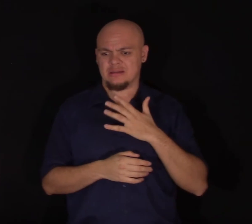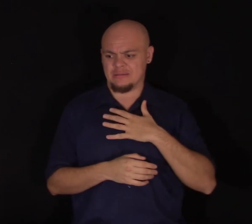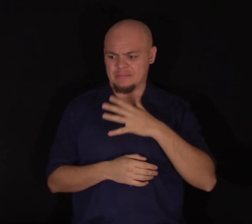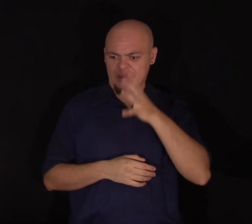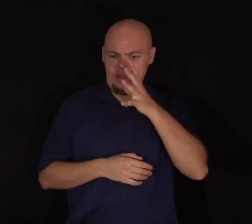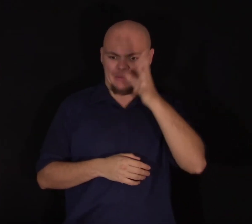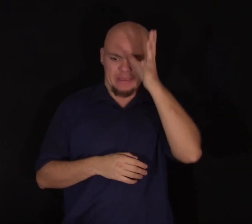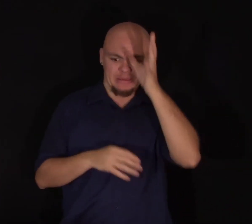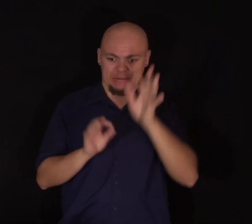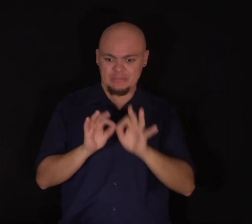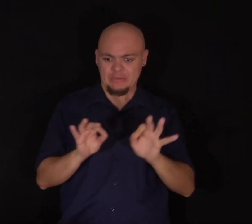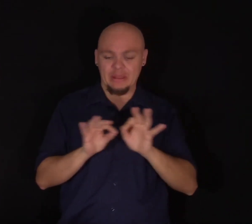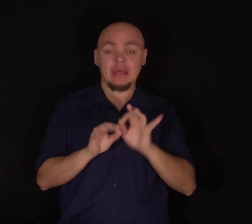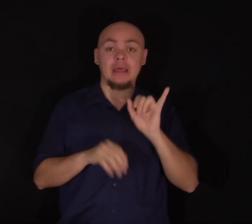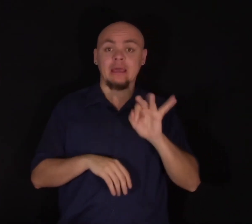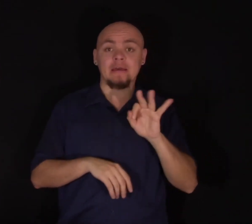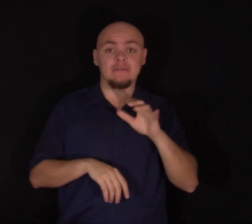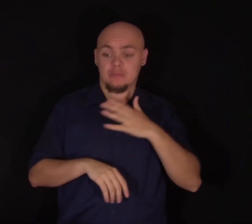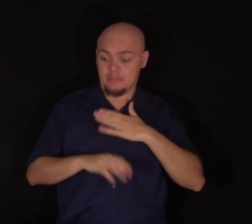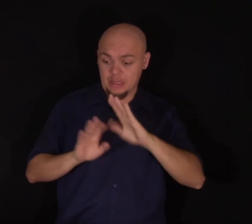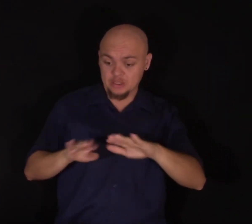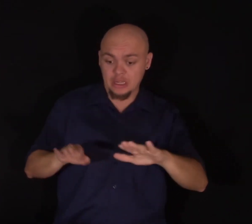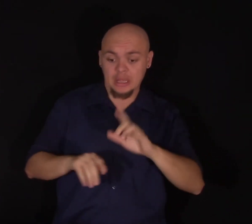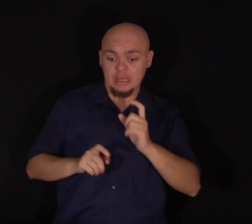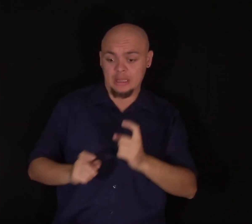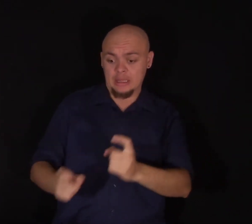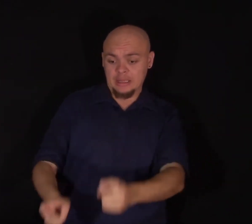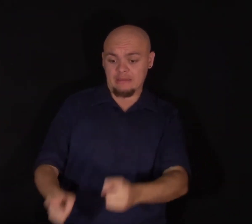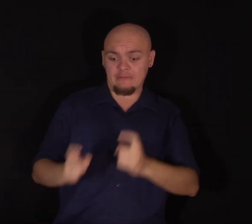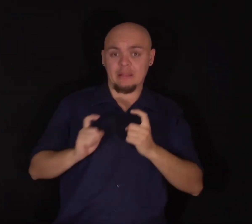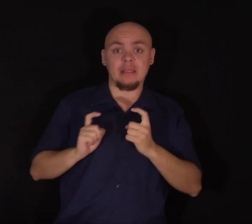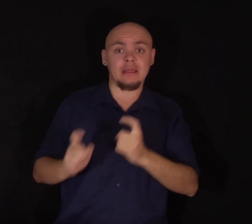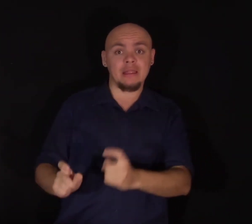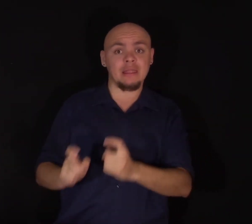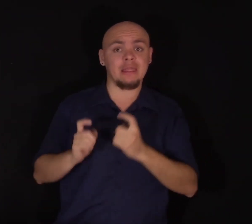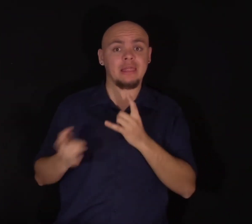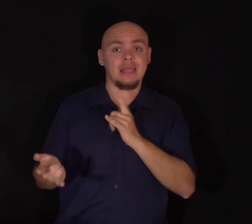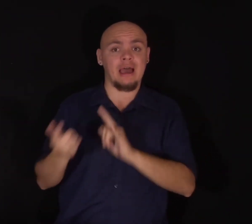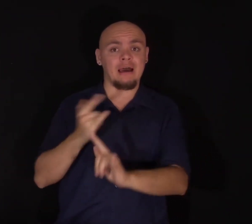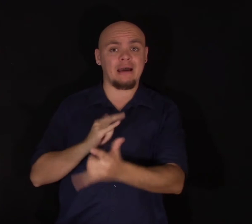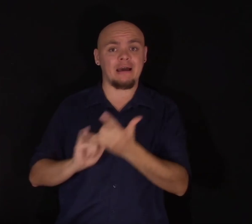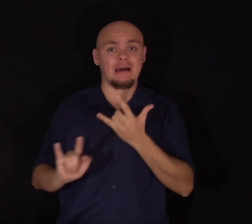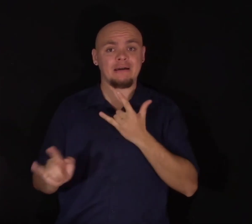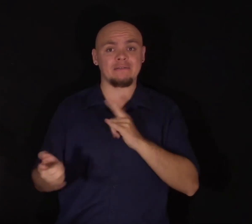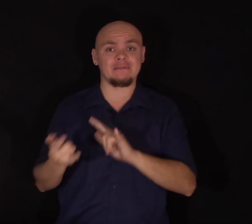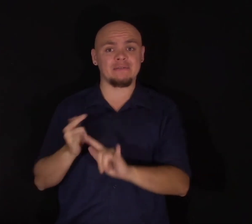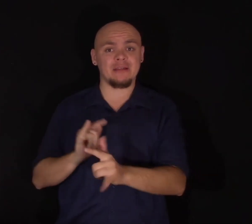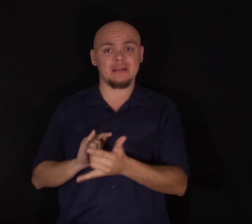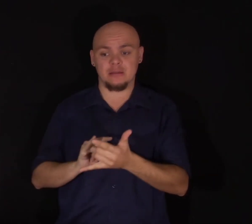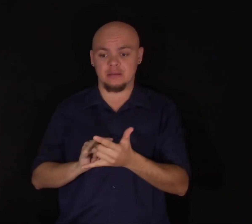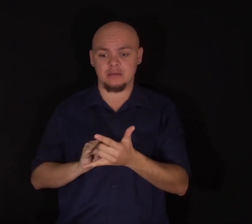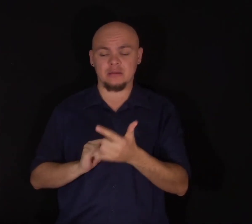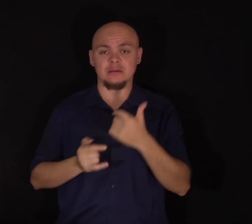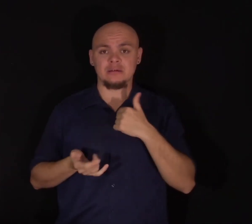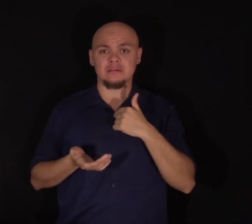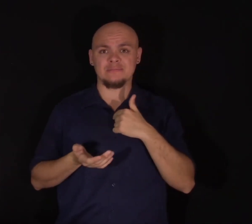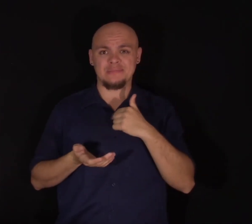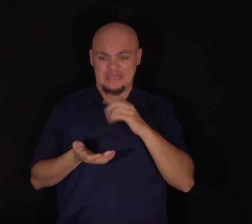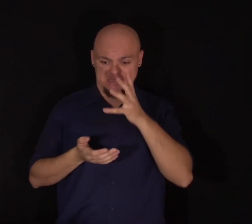parenting worth. Like, if I can't have my child give or receive love, then what does that say about me?